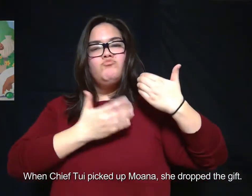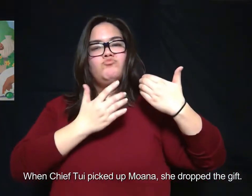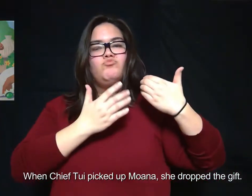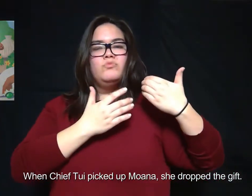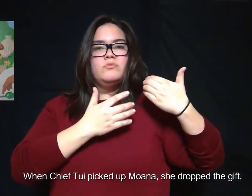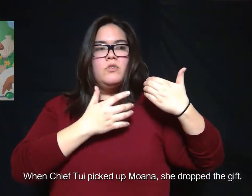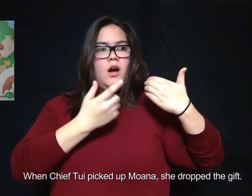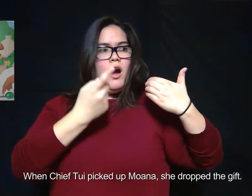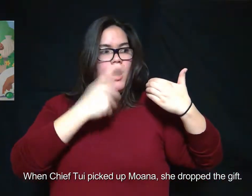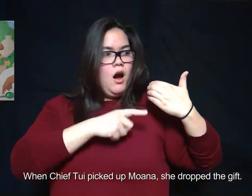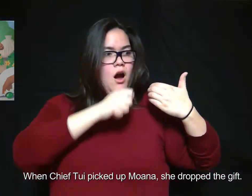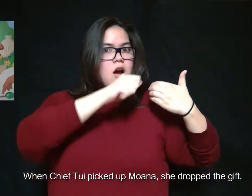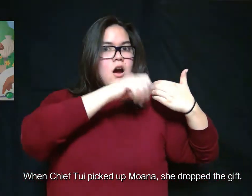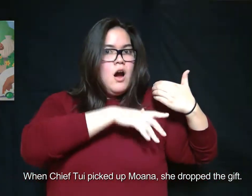Luckily, someone else picked it up.